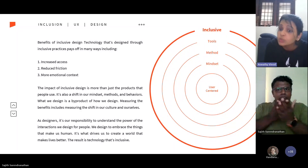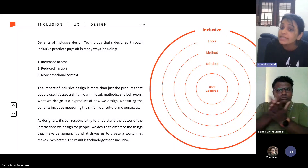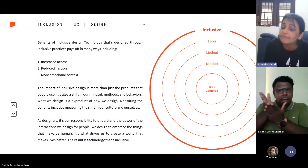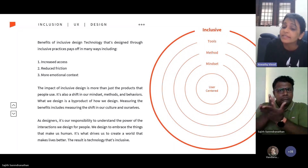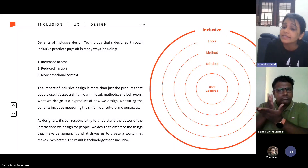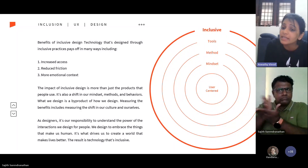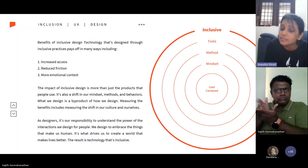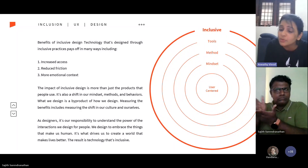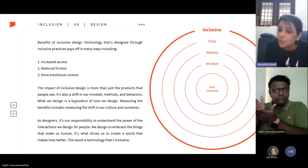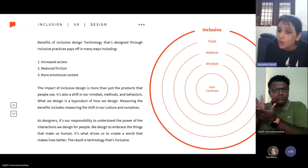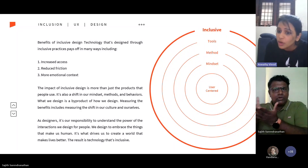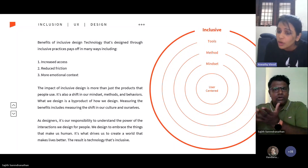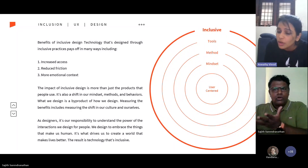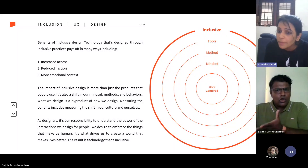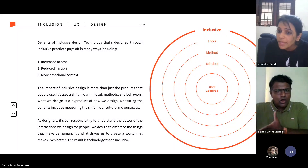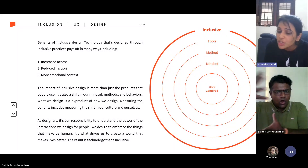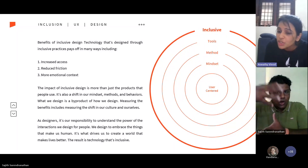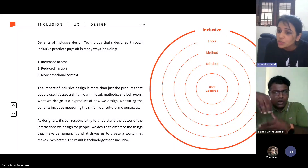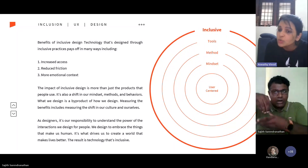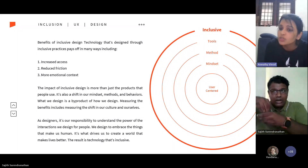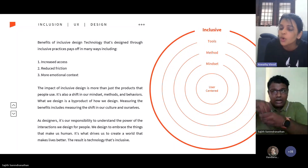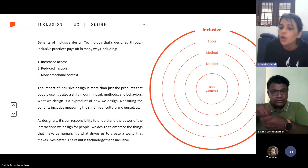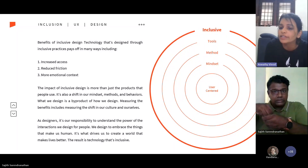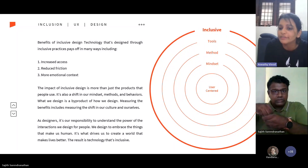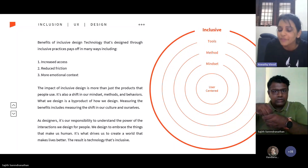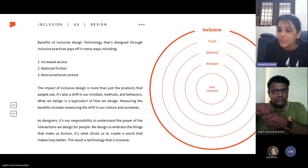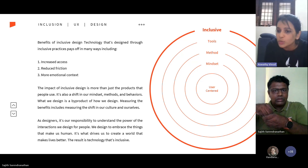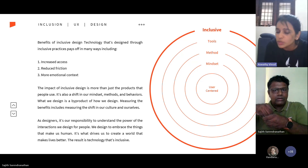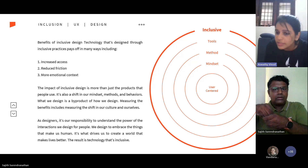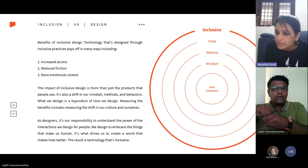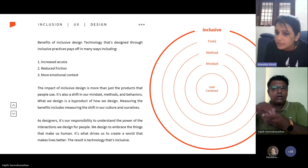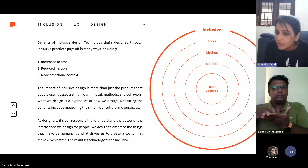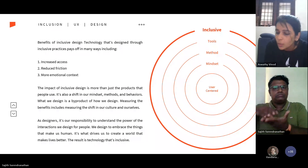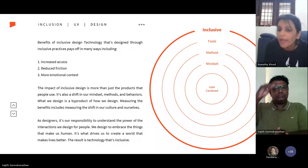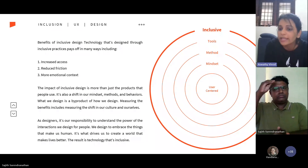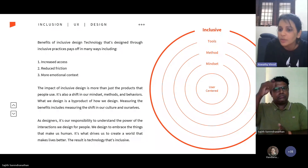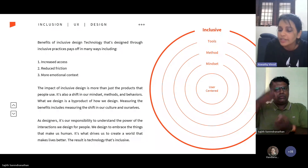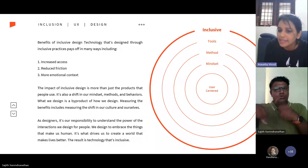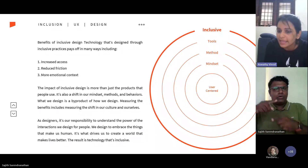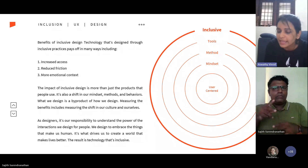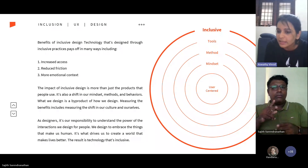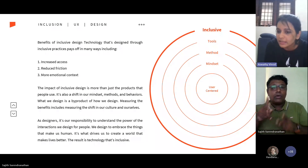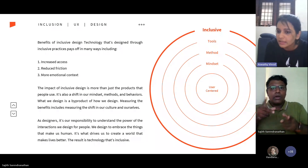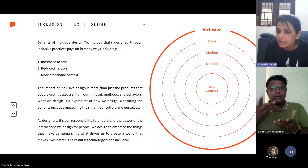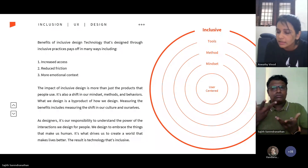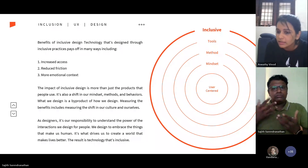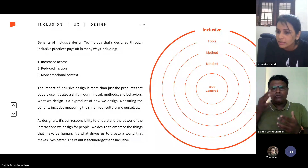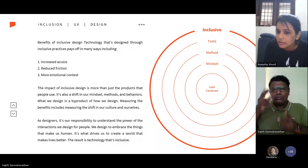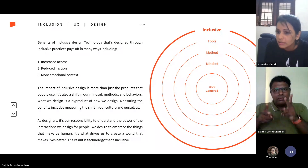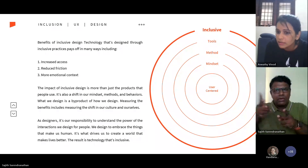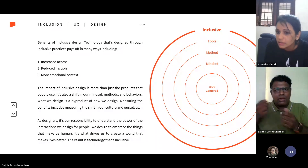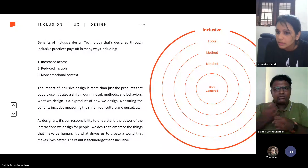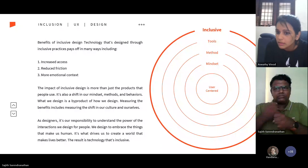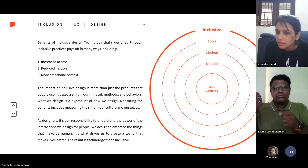The tools that we discussed before, make sure you use all the different tools while you are designing,